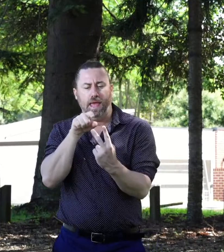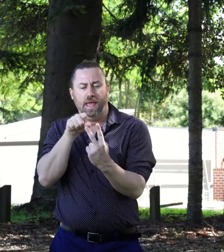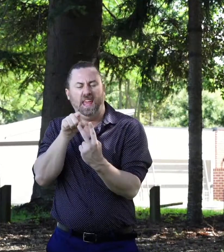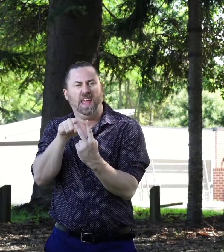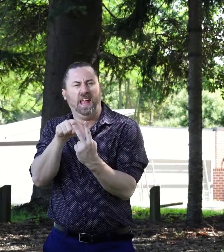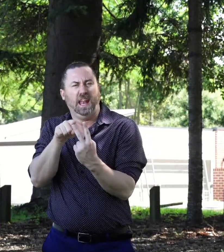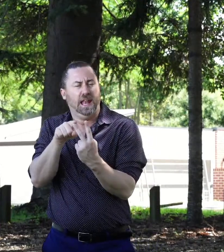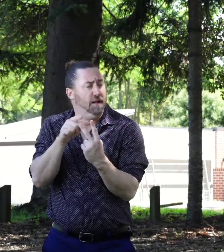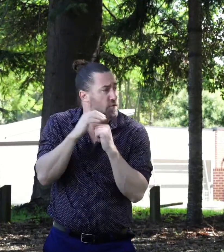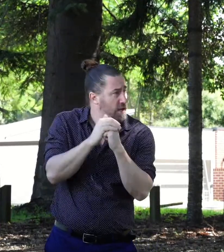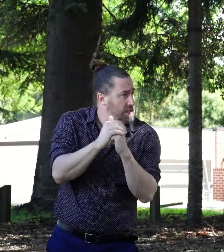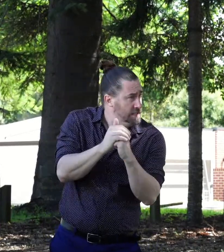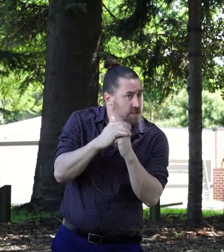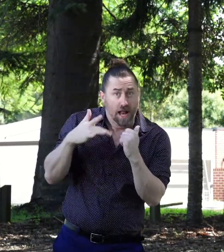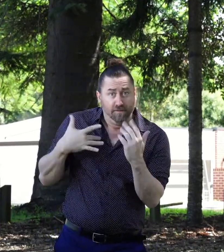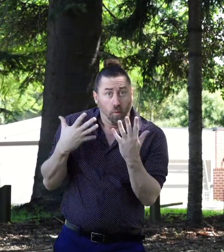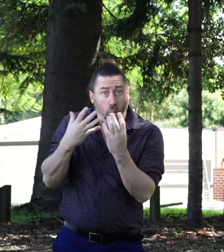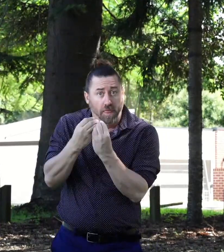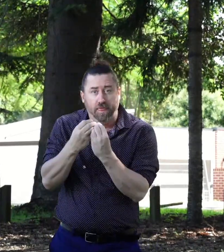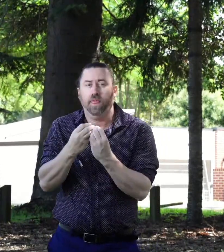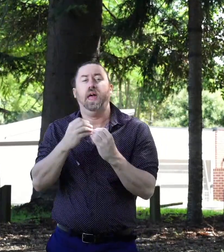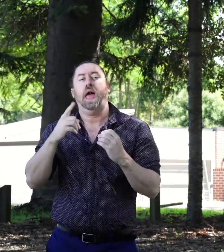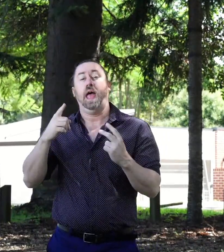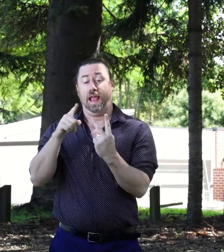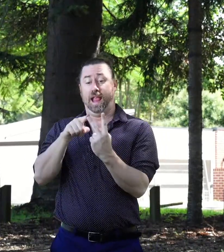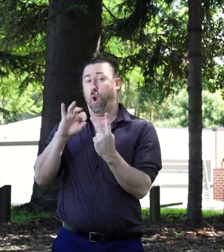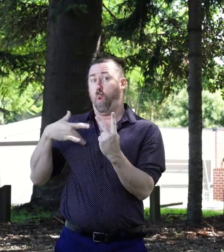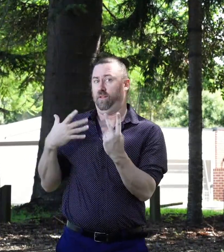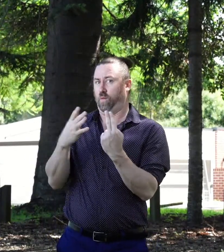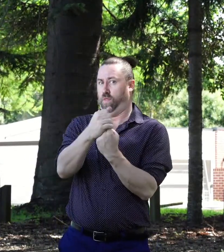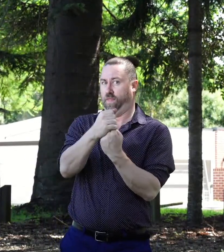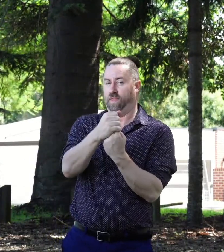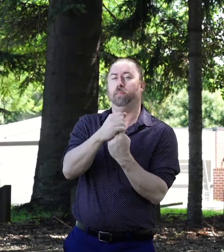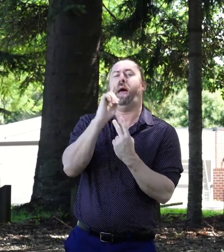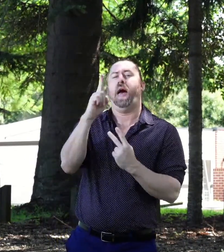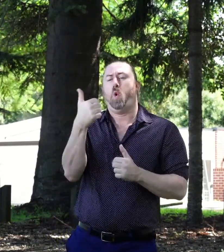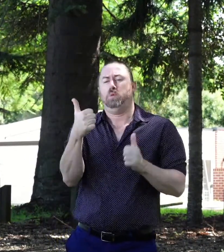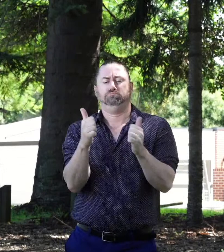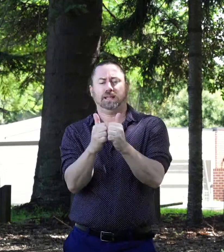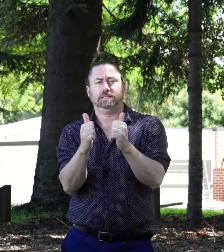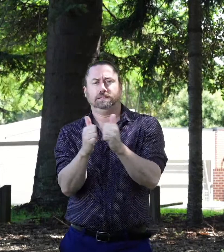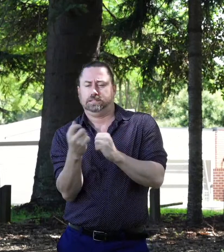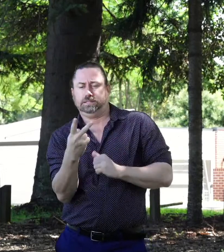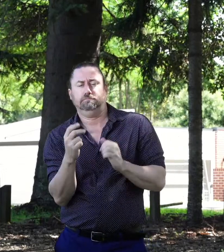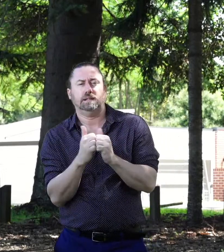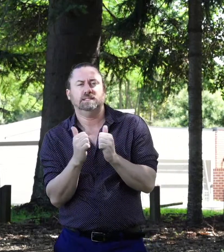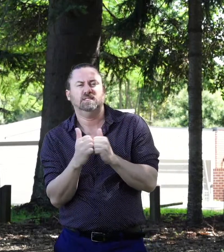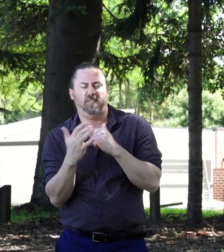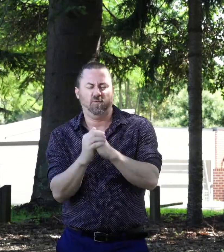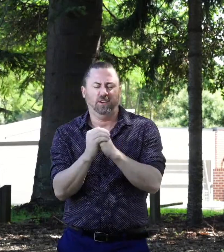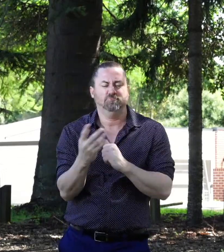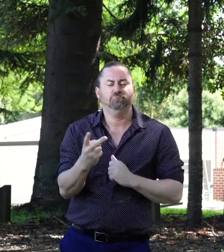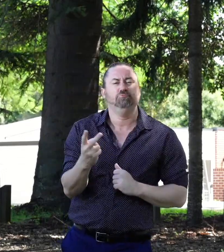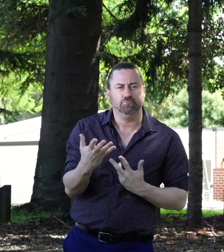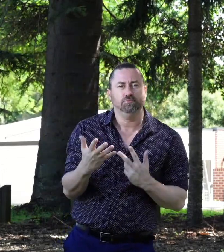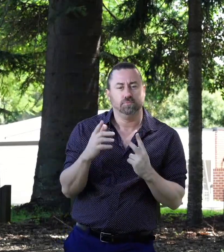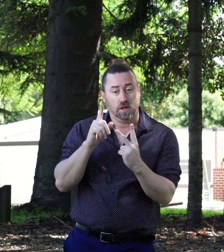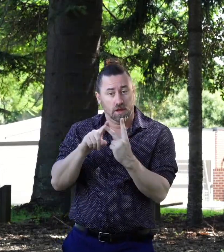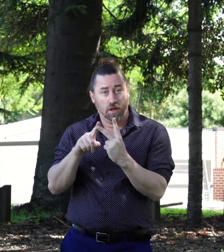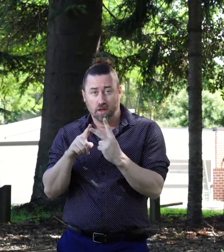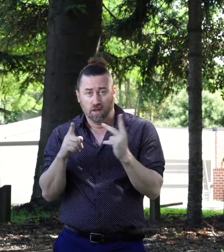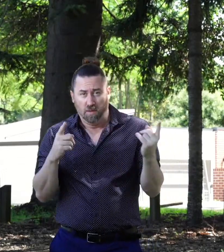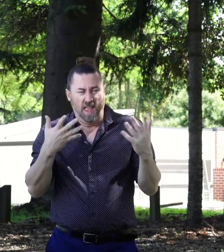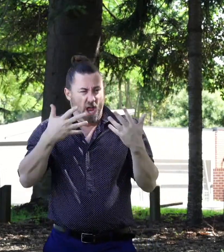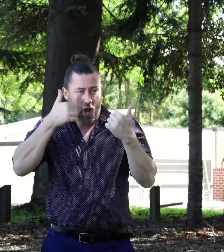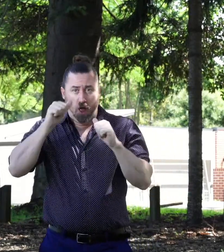this? My understanding, it's a friend. Different household. Okay, at one of the venues already listed, but eating lunch at the same time? It was a